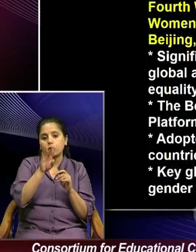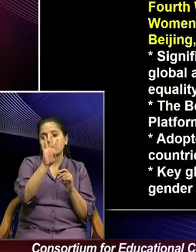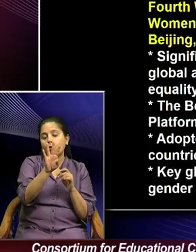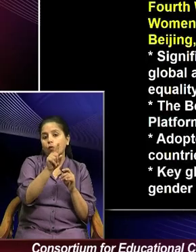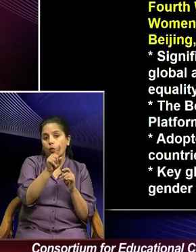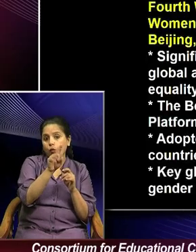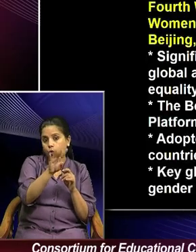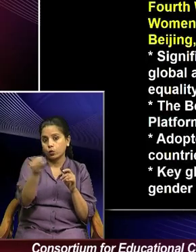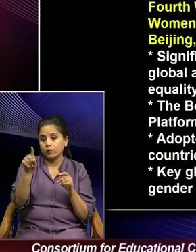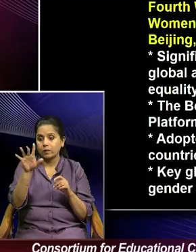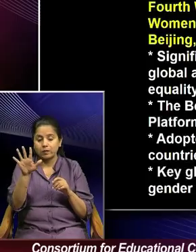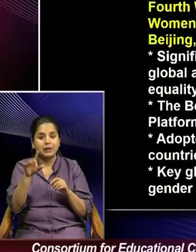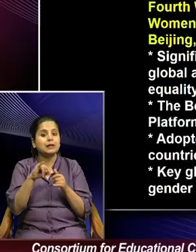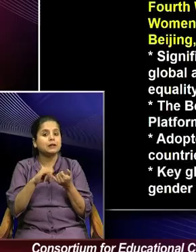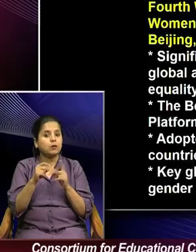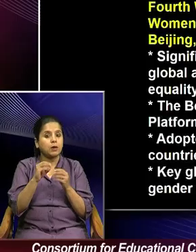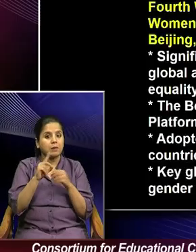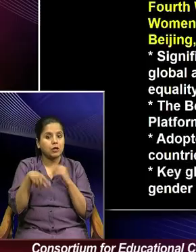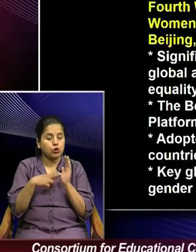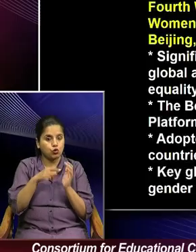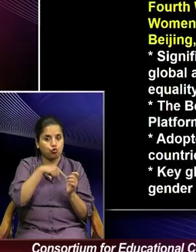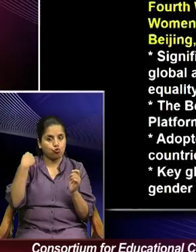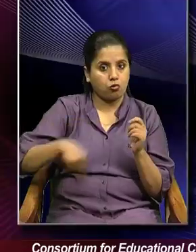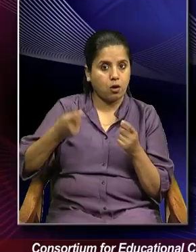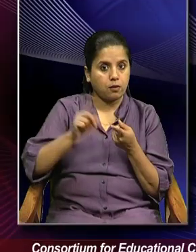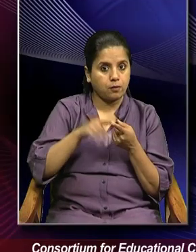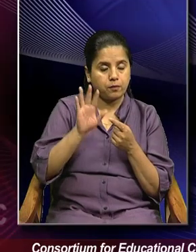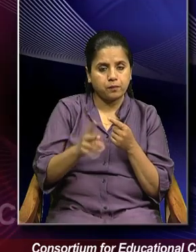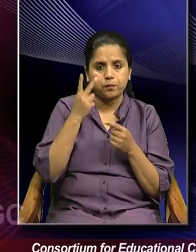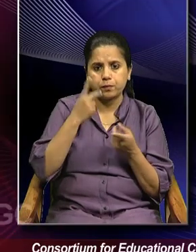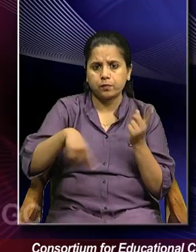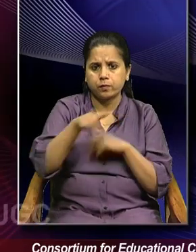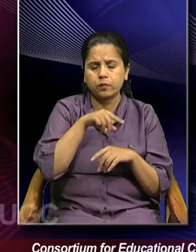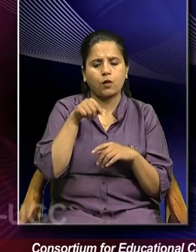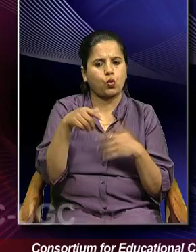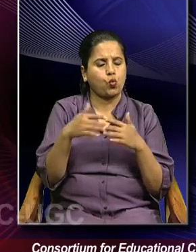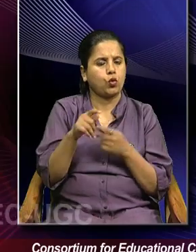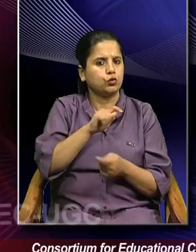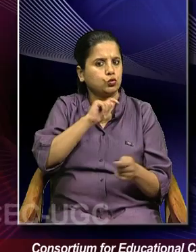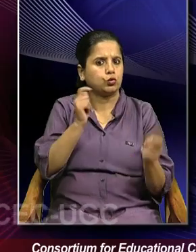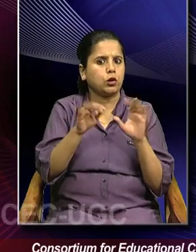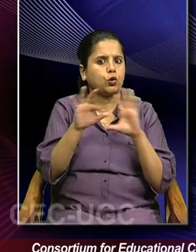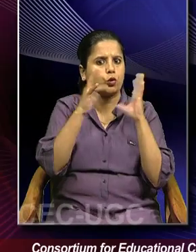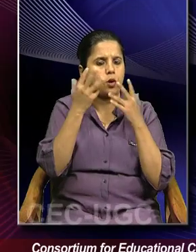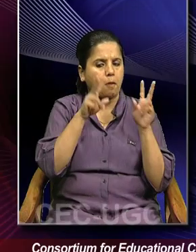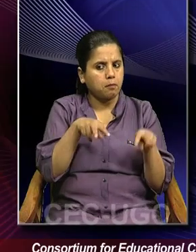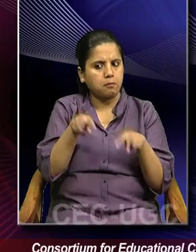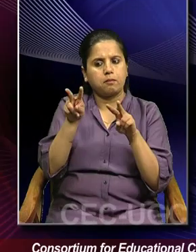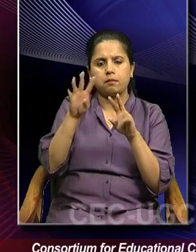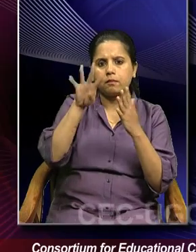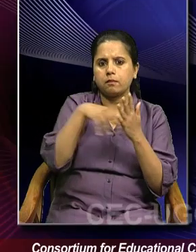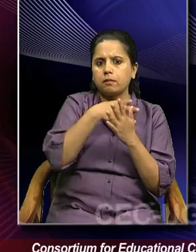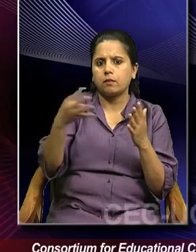September 1995, Beijing, China, it was a significant turning point for the global agenda